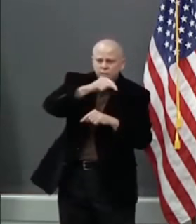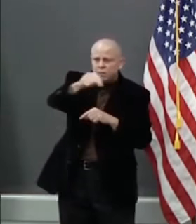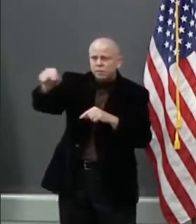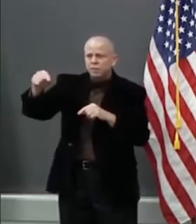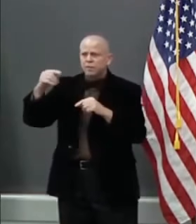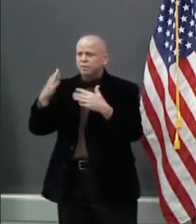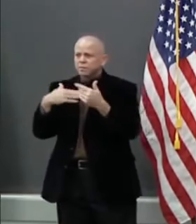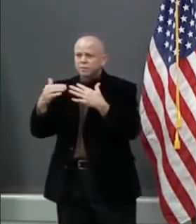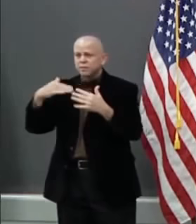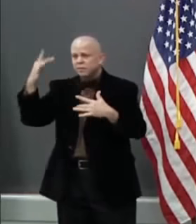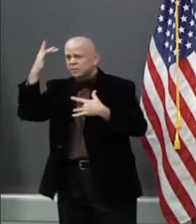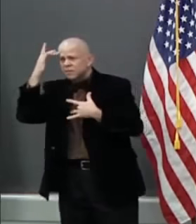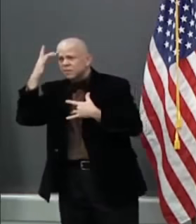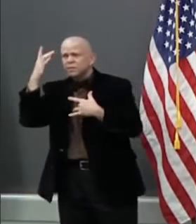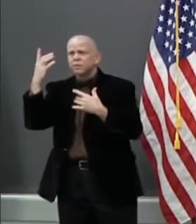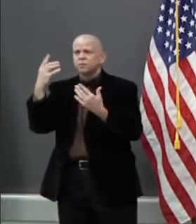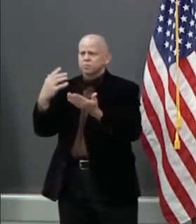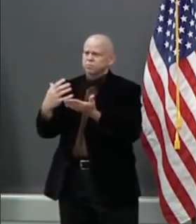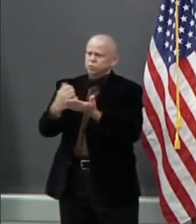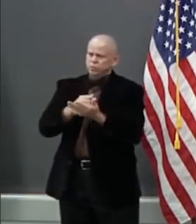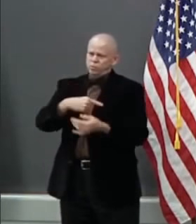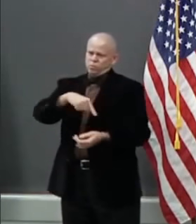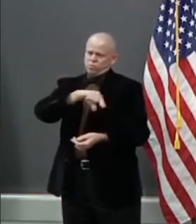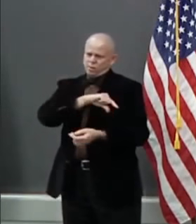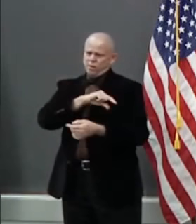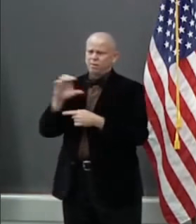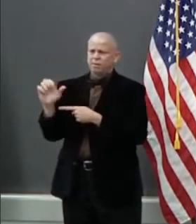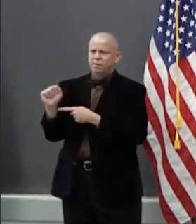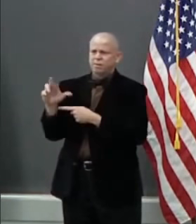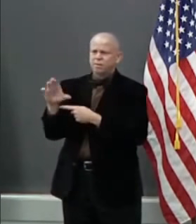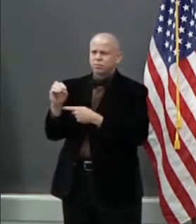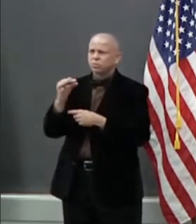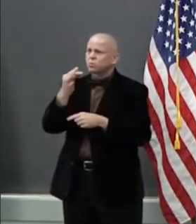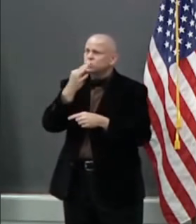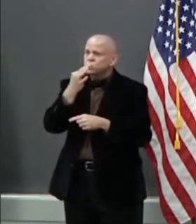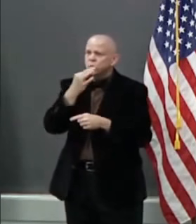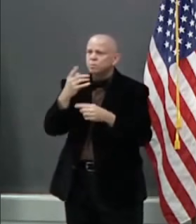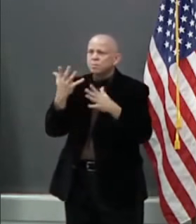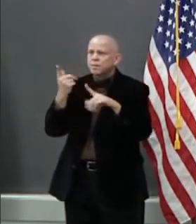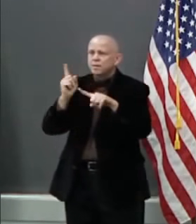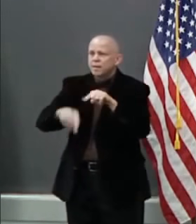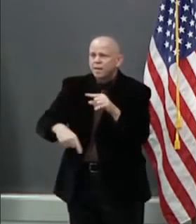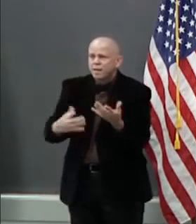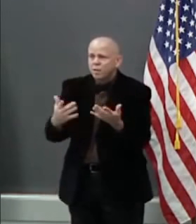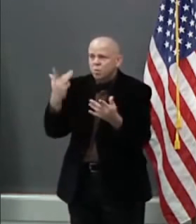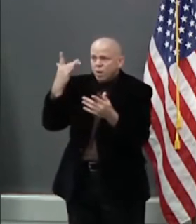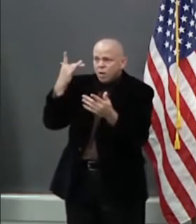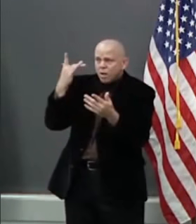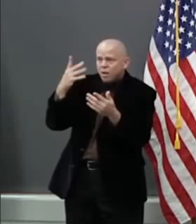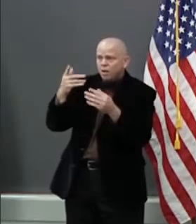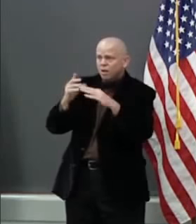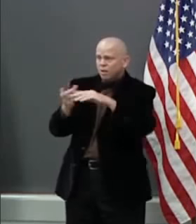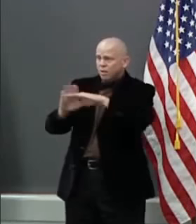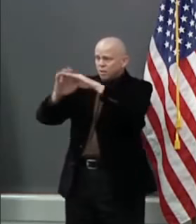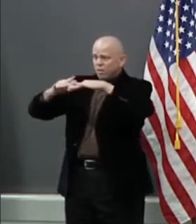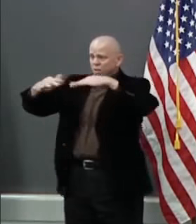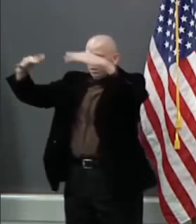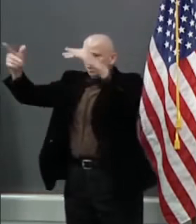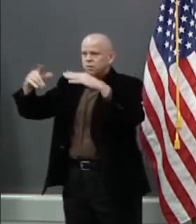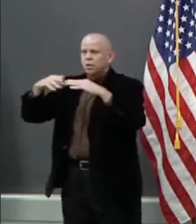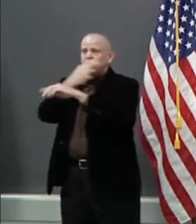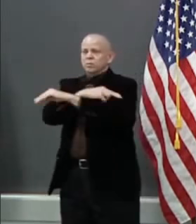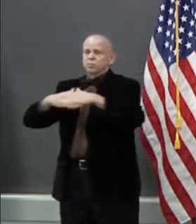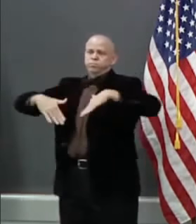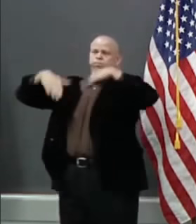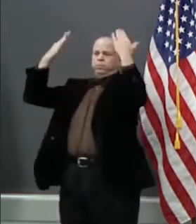being at a place where we can't do that for every Oregonian. And so these actions are necessary to help protect that hospital capacity and